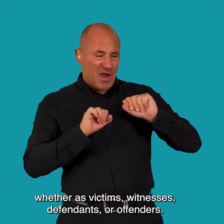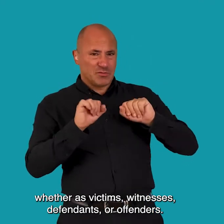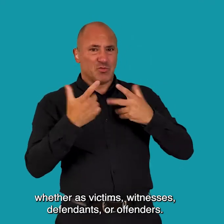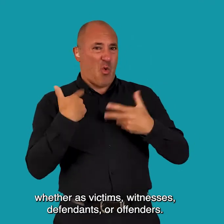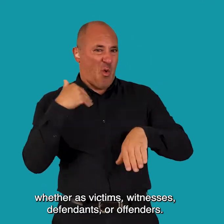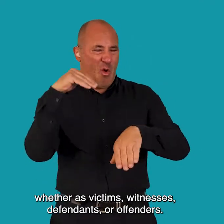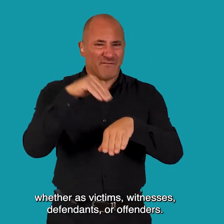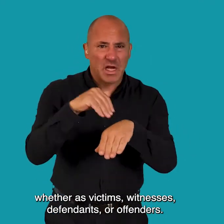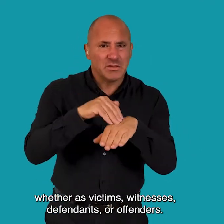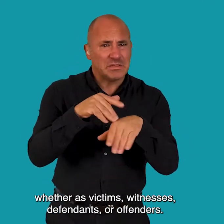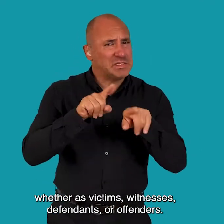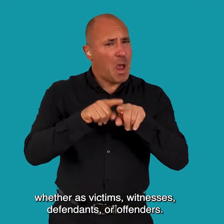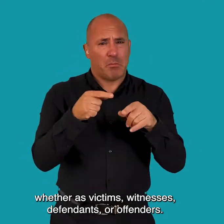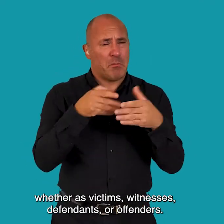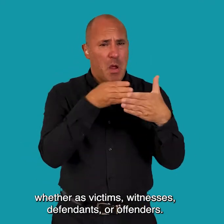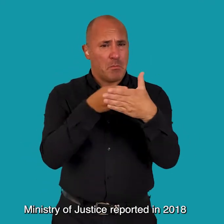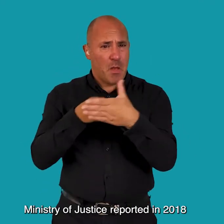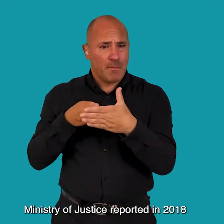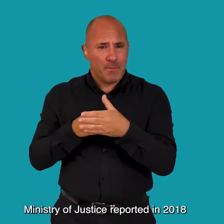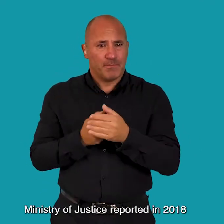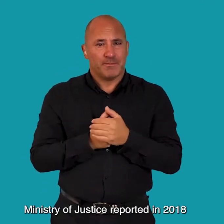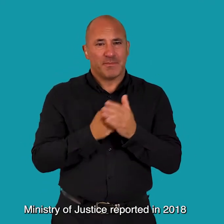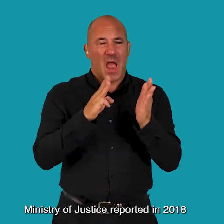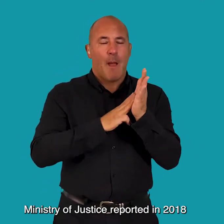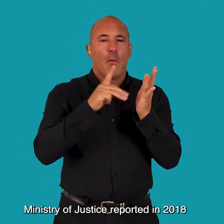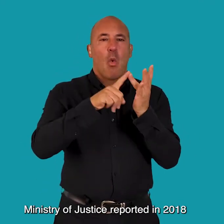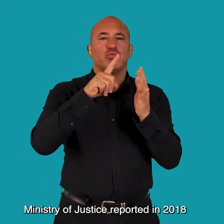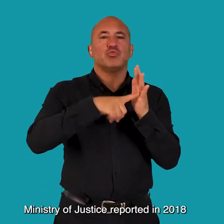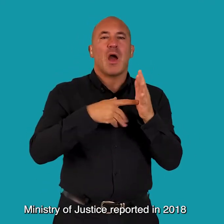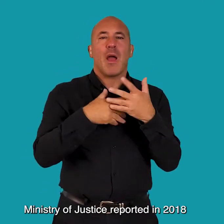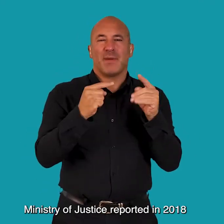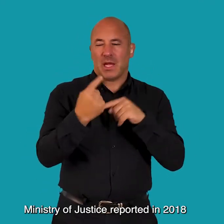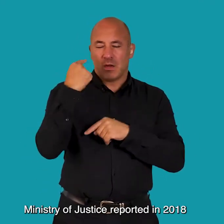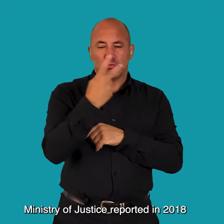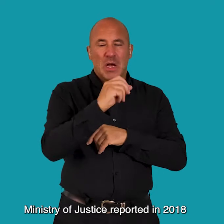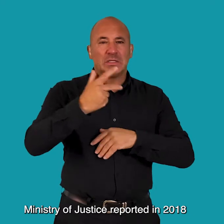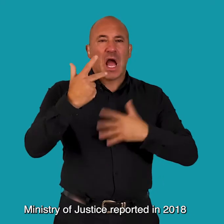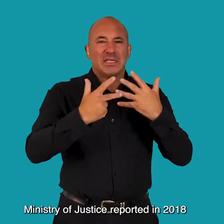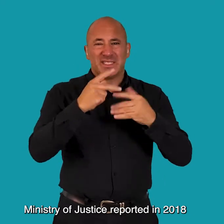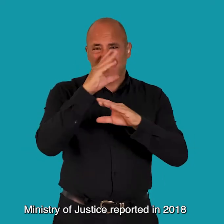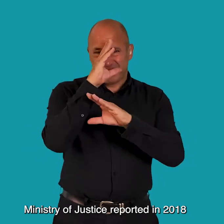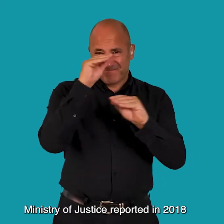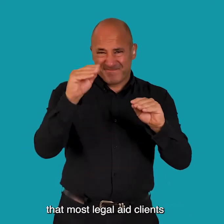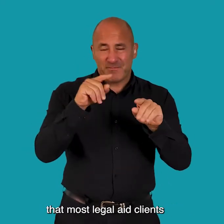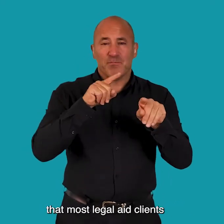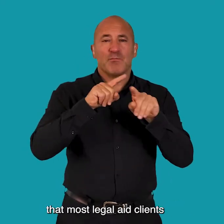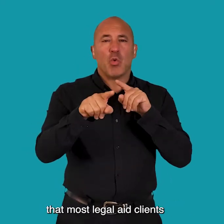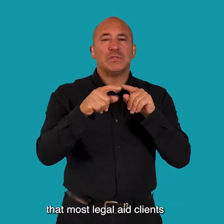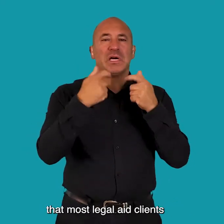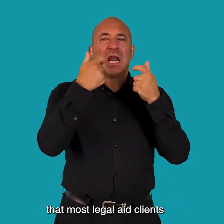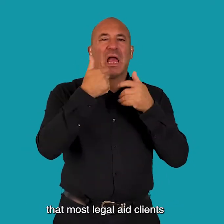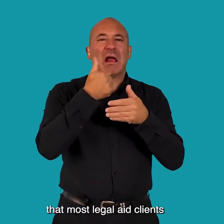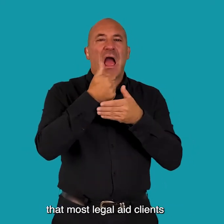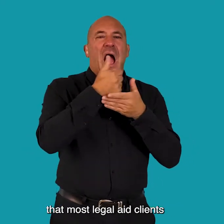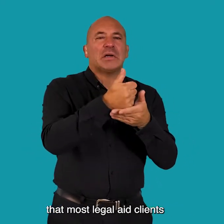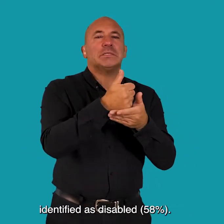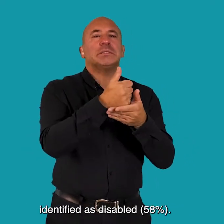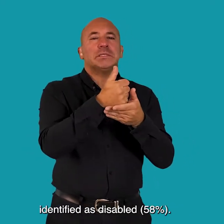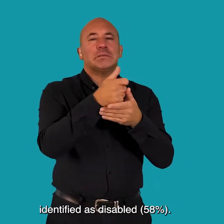or offenders. Ministry of Justice reported in 2018 that most legal aid clients identified